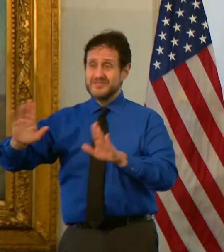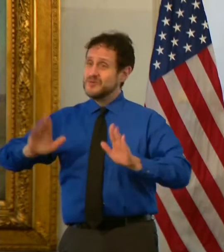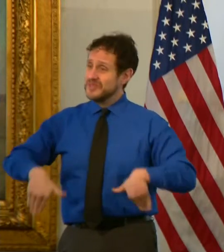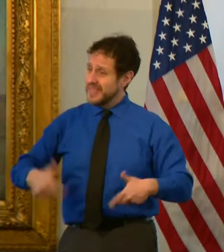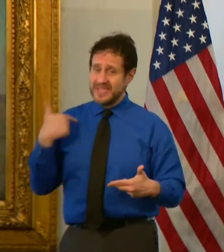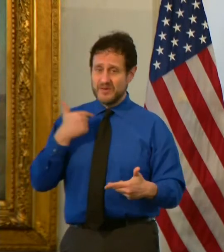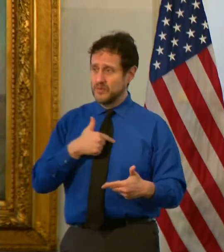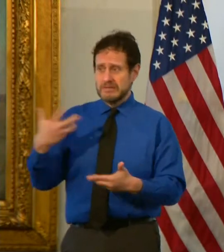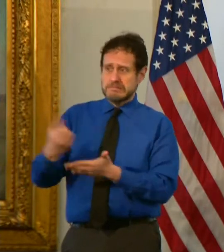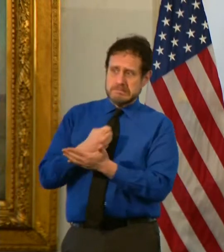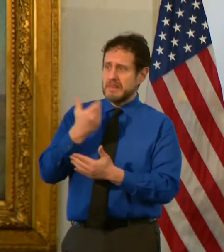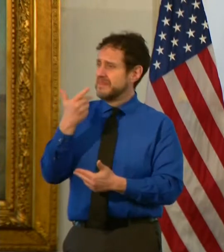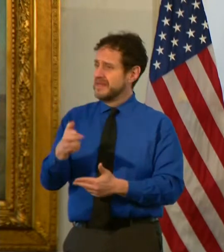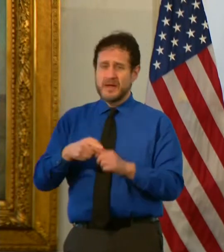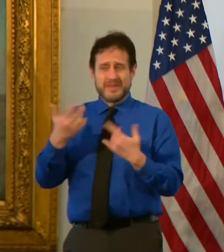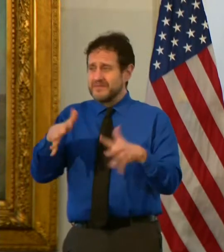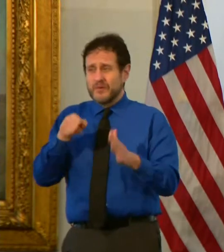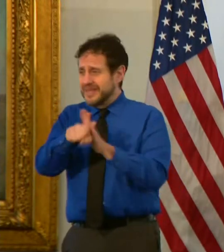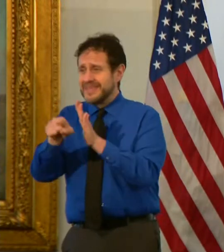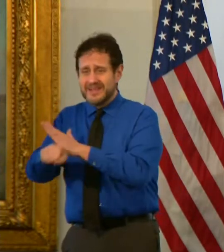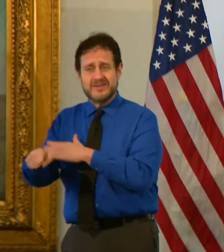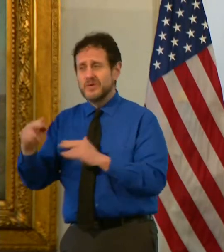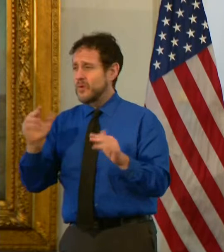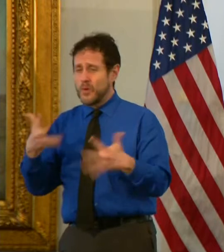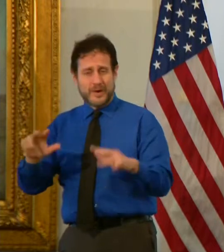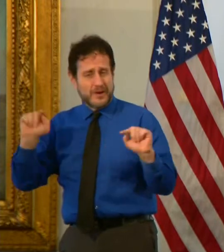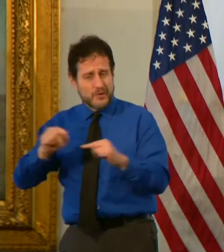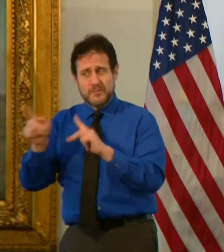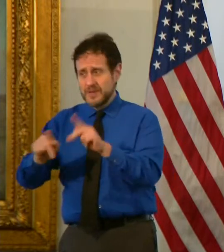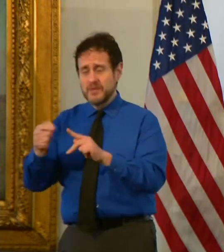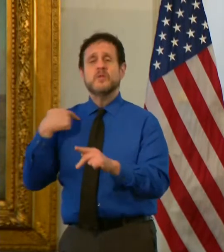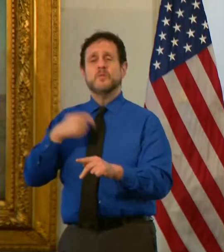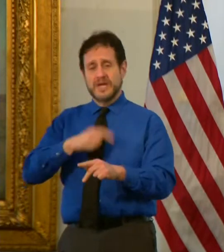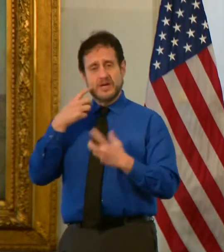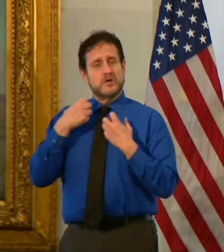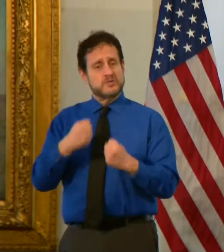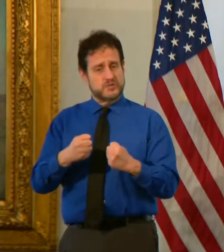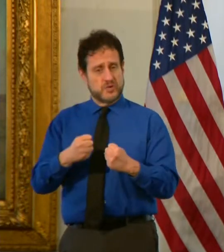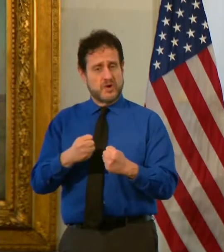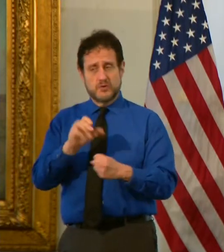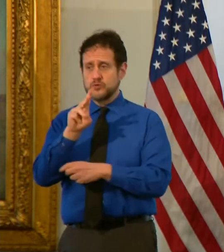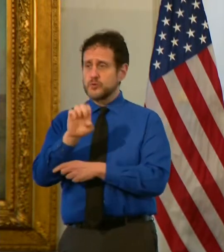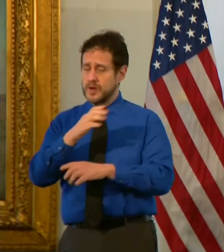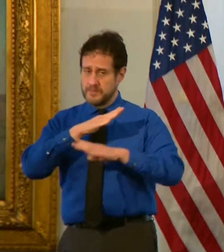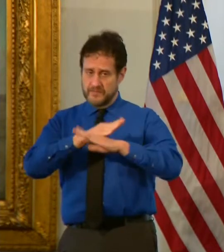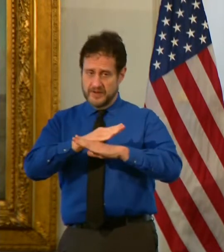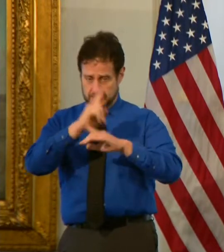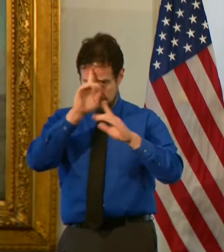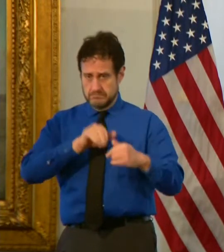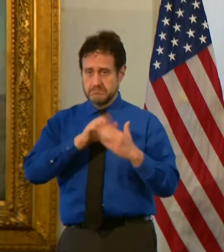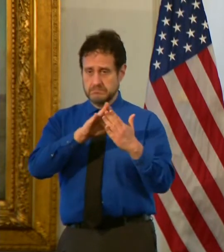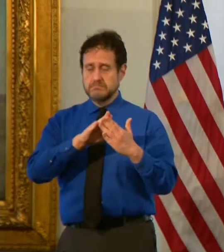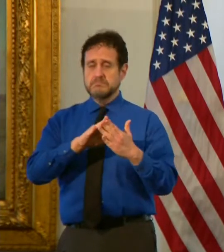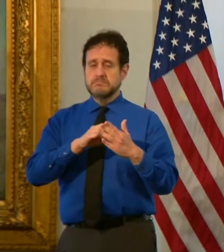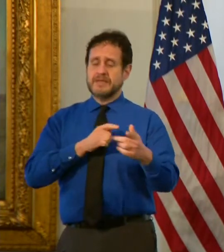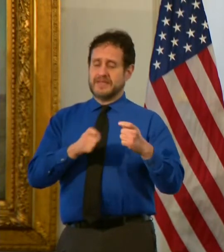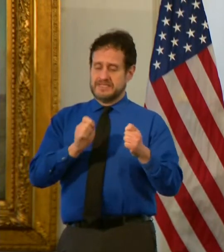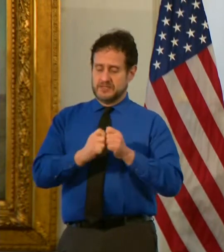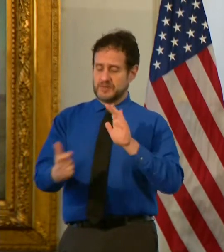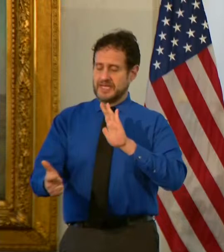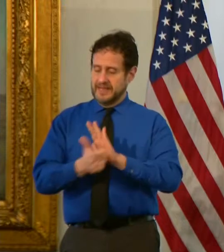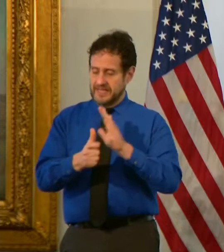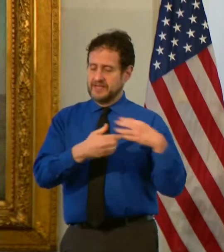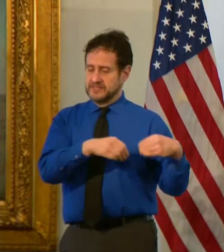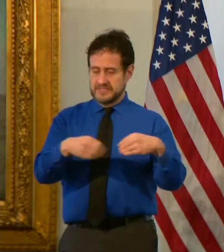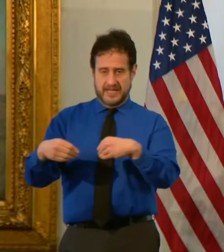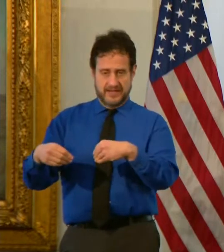is a robust crime prevention strategy that deals with the illegal sales of firearms or